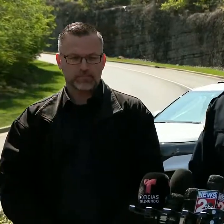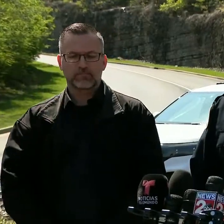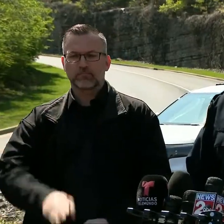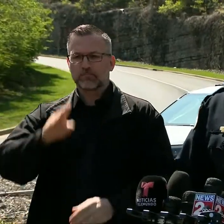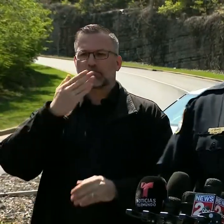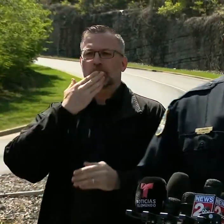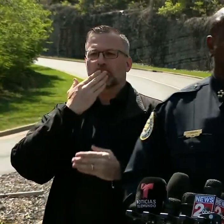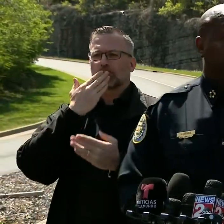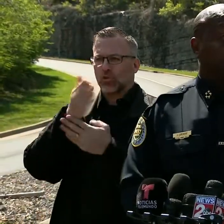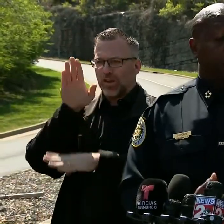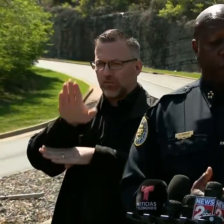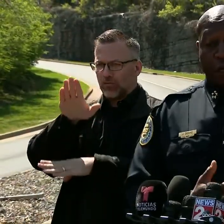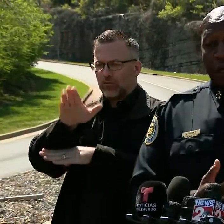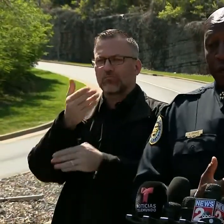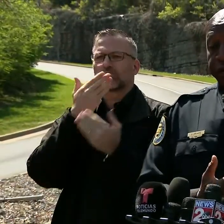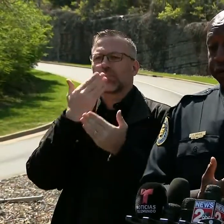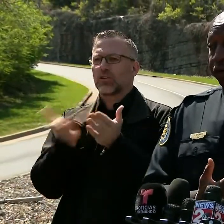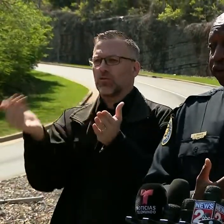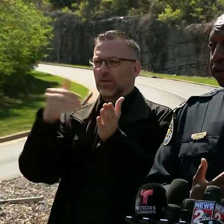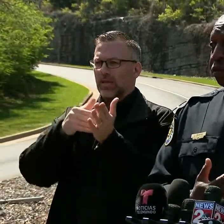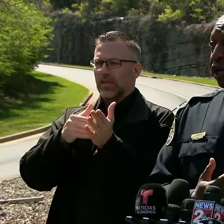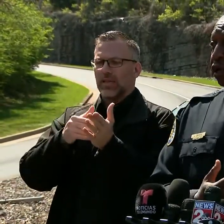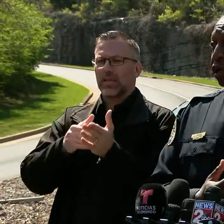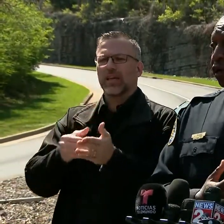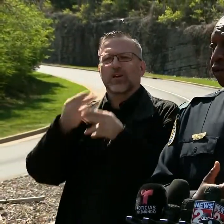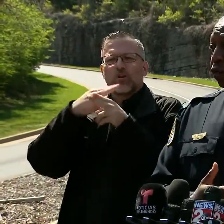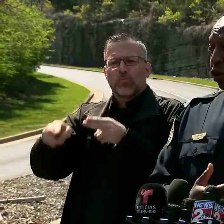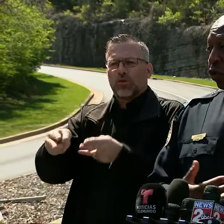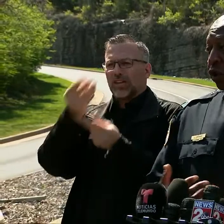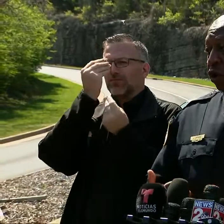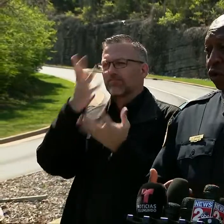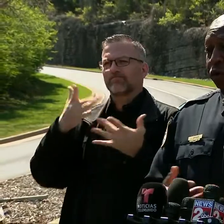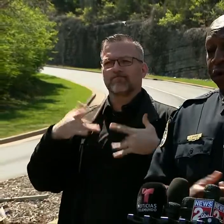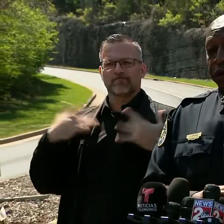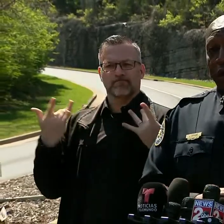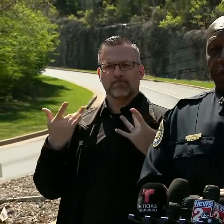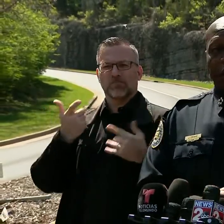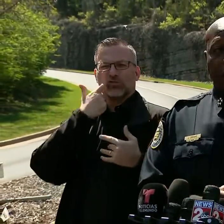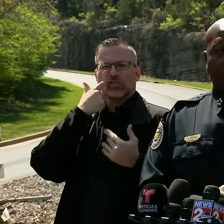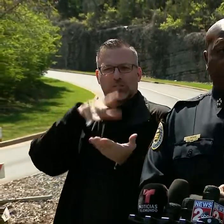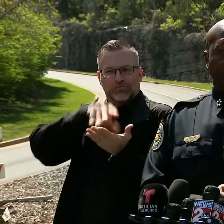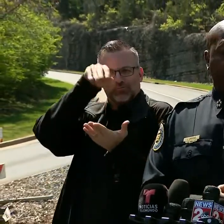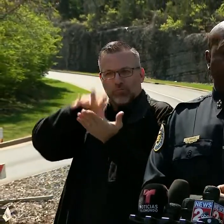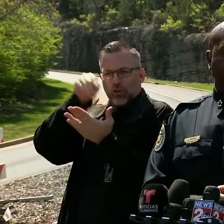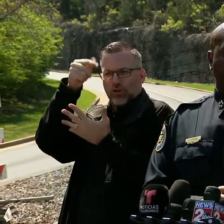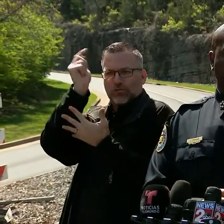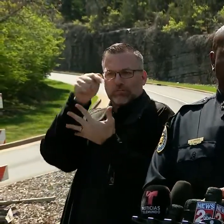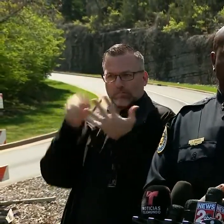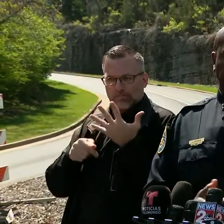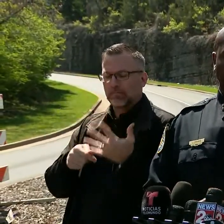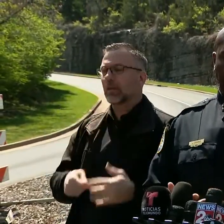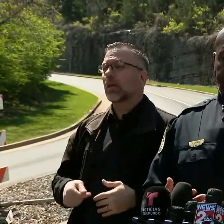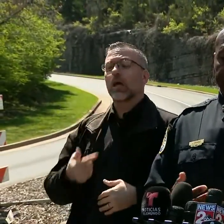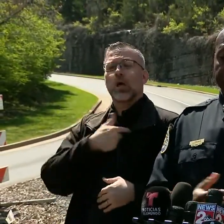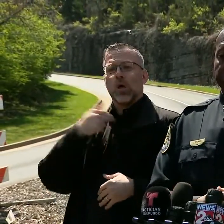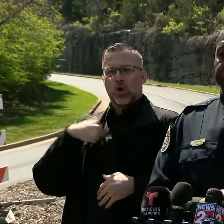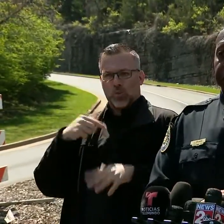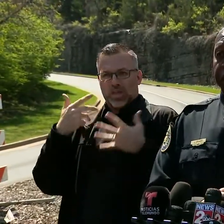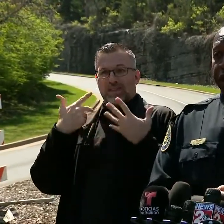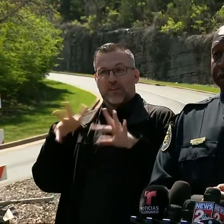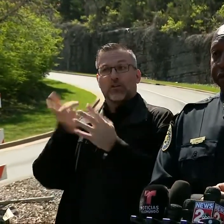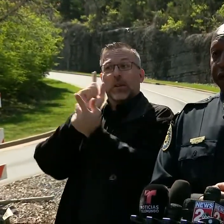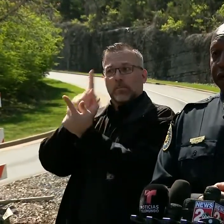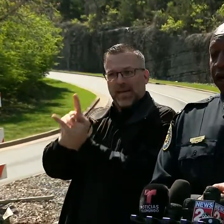Good afternoon, everyone. Thank you again for being here. Just a brief update of what we know right now. We've interviewed the